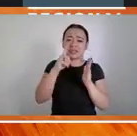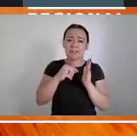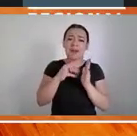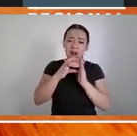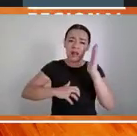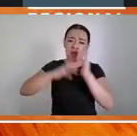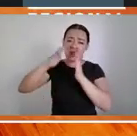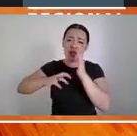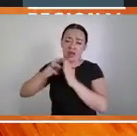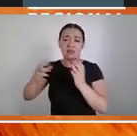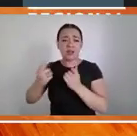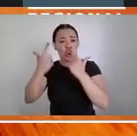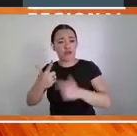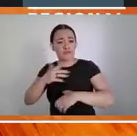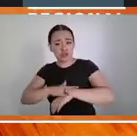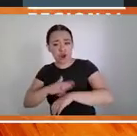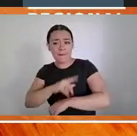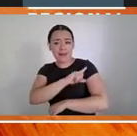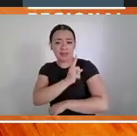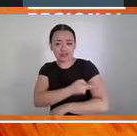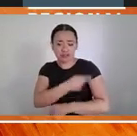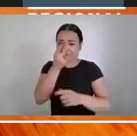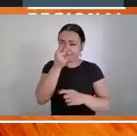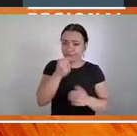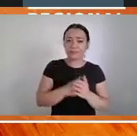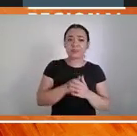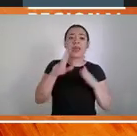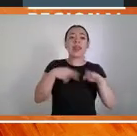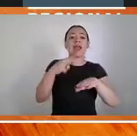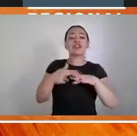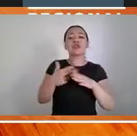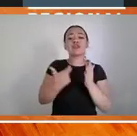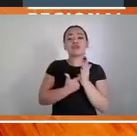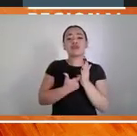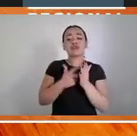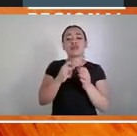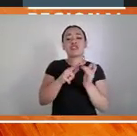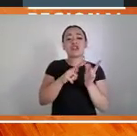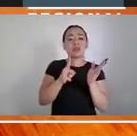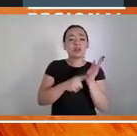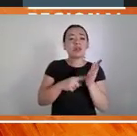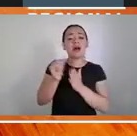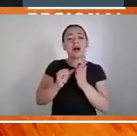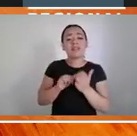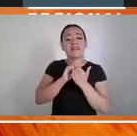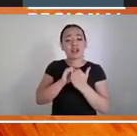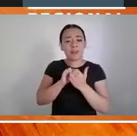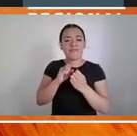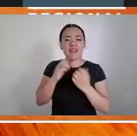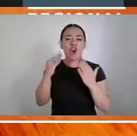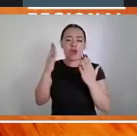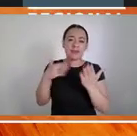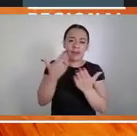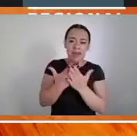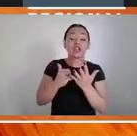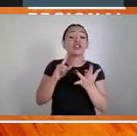of time and energy. The National Regional Arts Fellowship Program experiences a high demand, and so the application process has